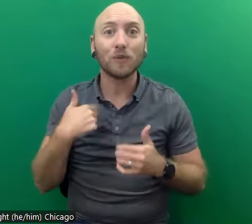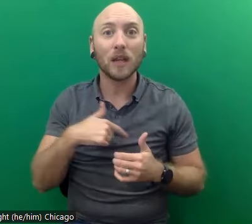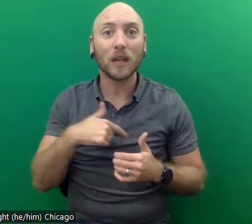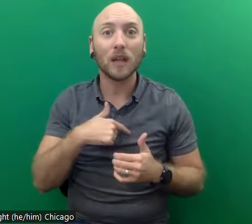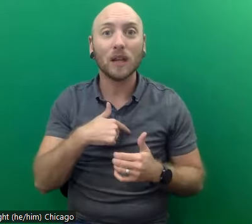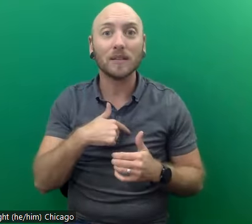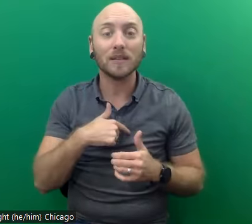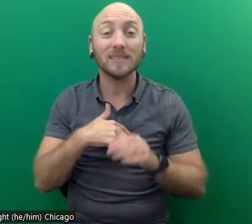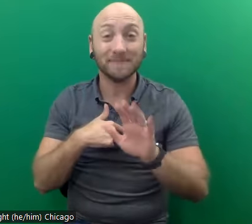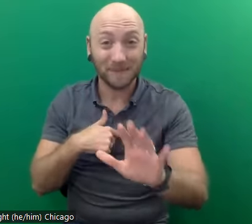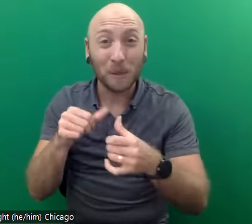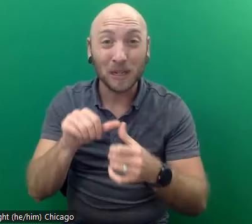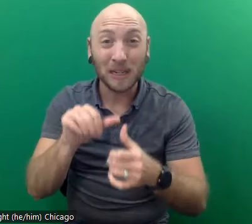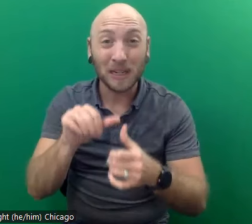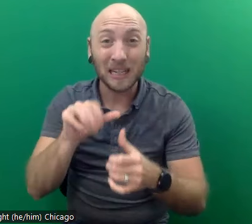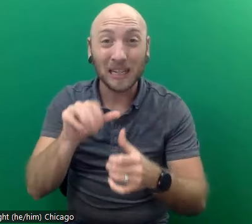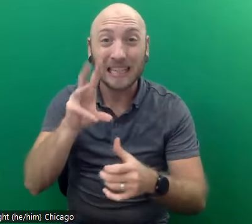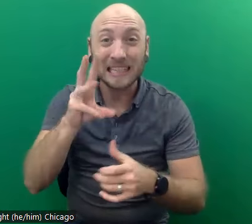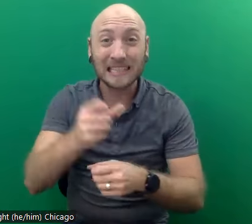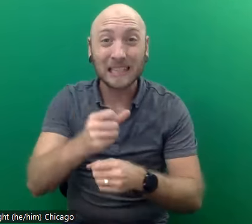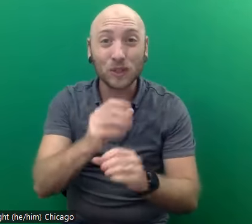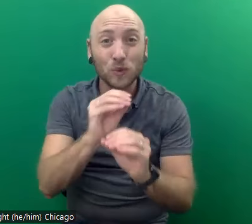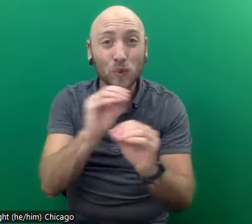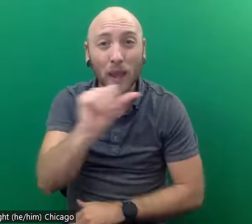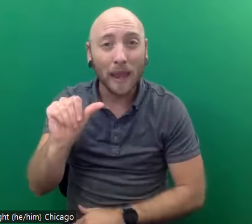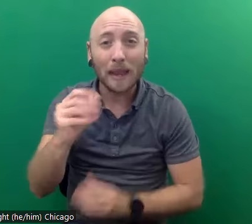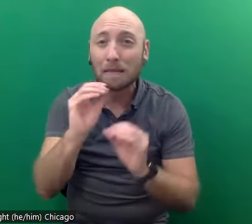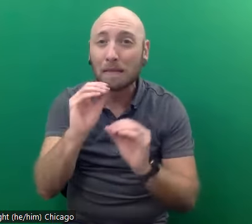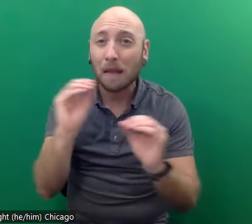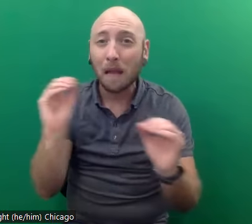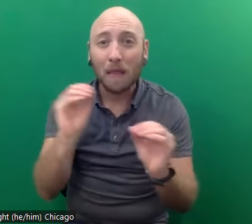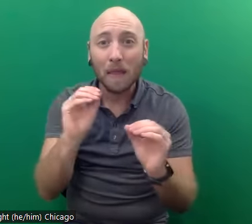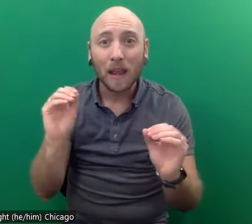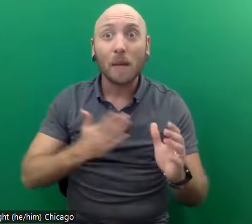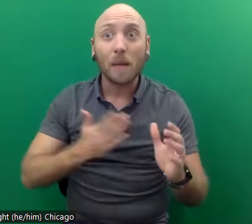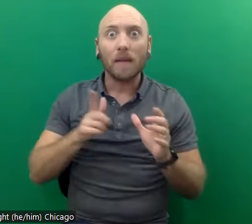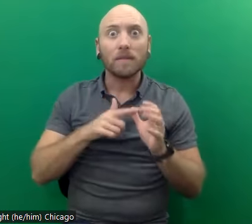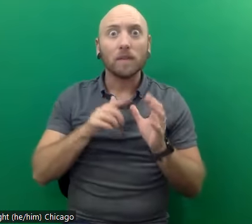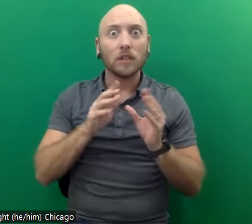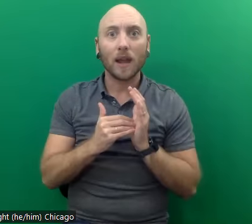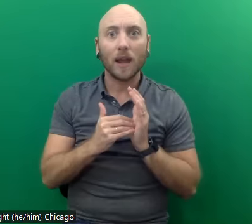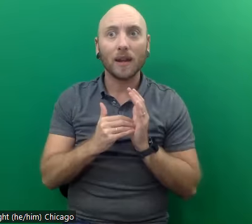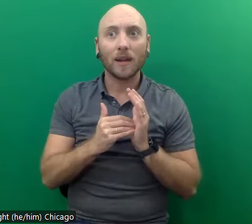being in Alcoholics Anonymous, the first meeting I attend back, my home group was speaking.